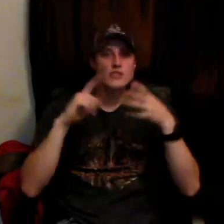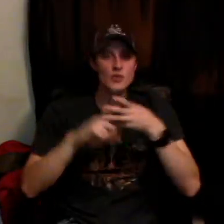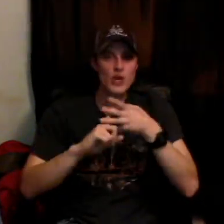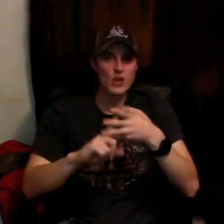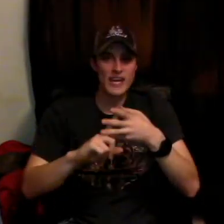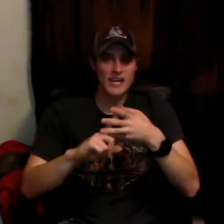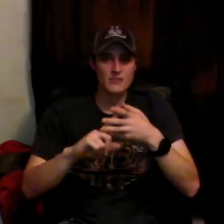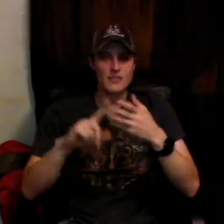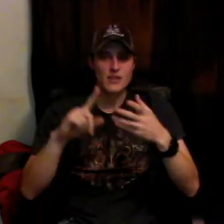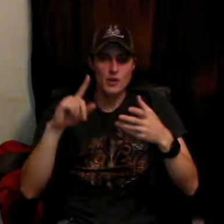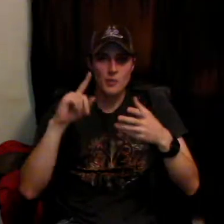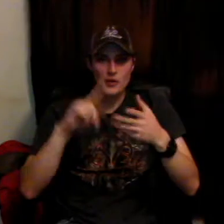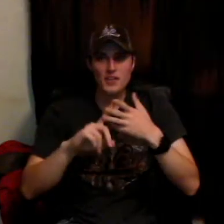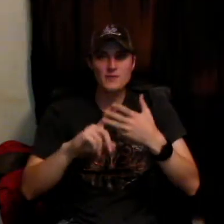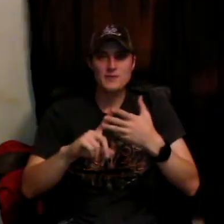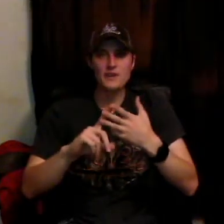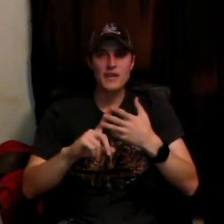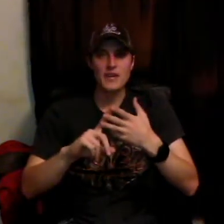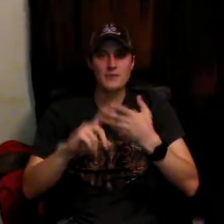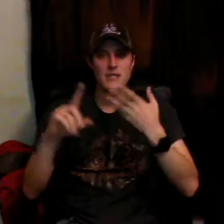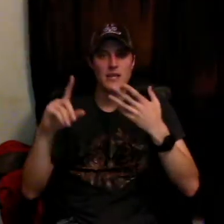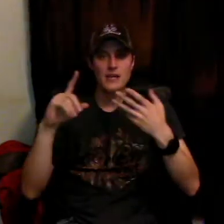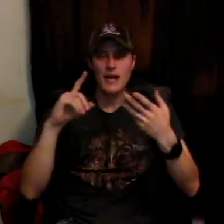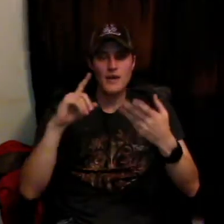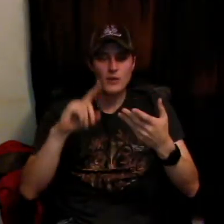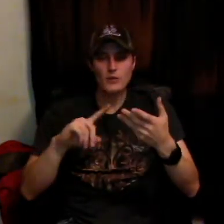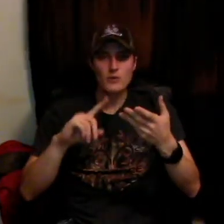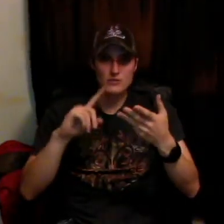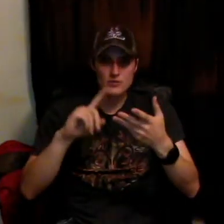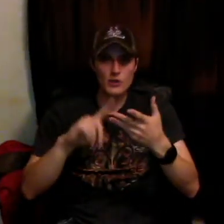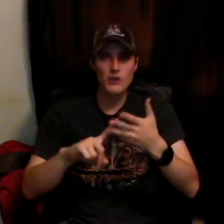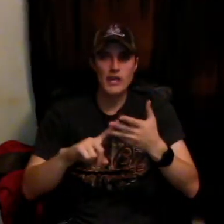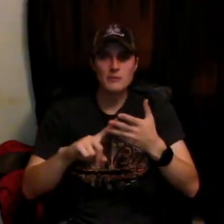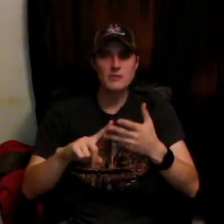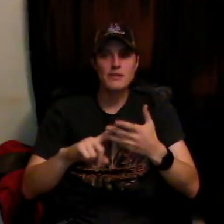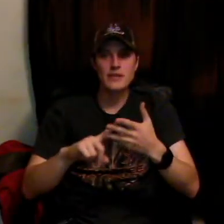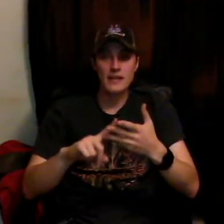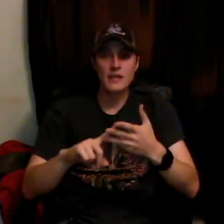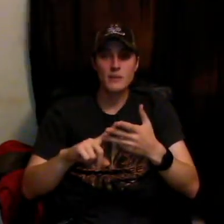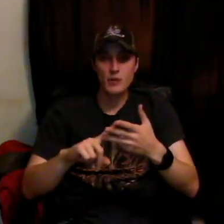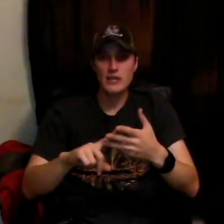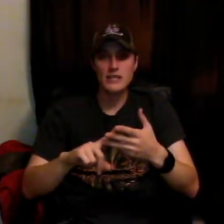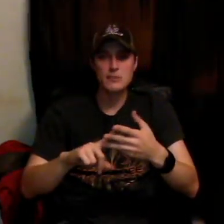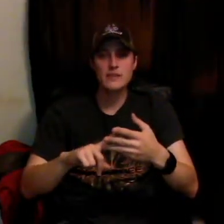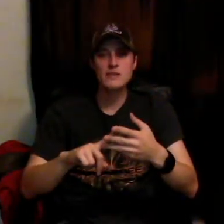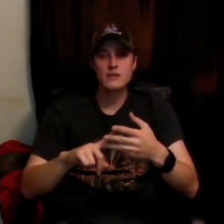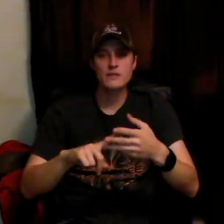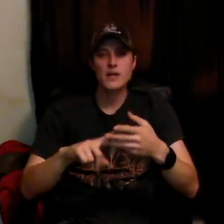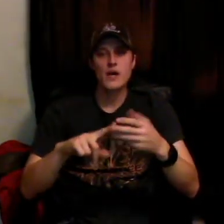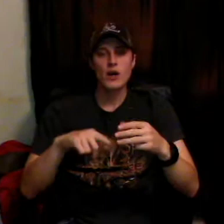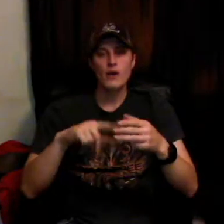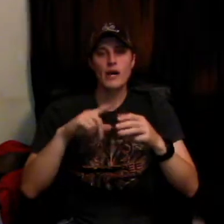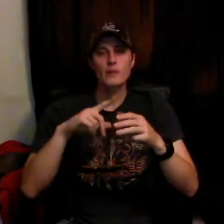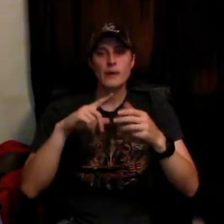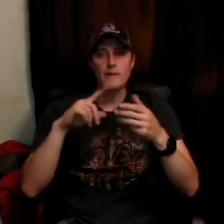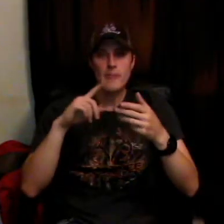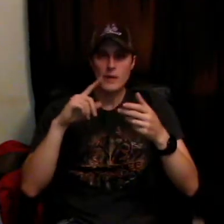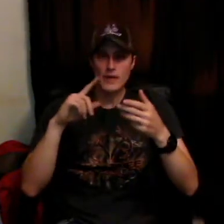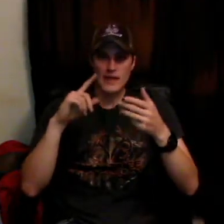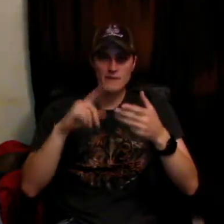trail cams. Put up trail cams. Now I know trail cams can get pretty expensive, okay, but even